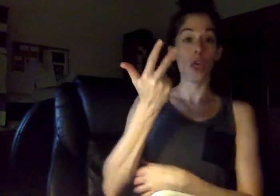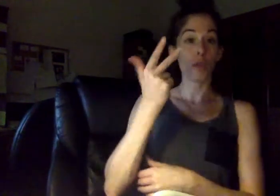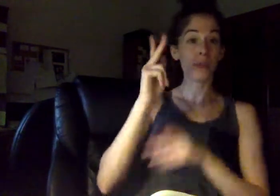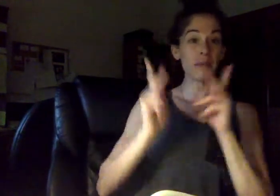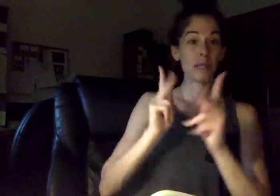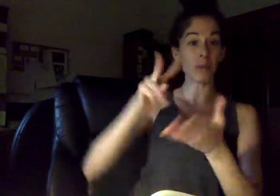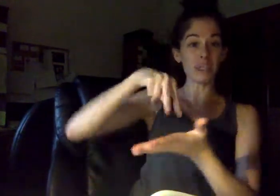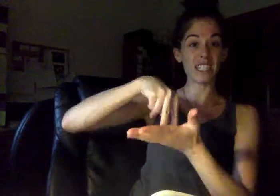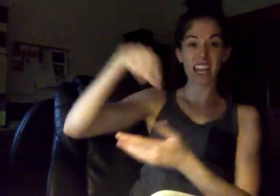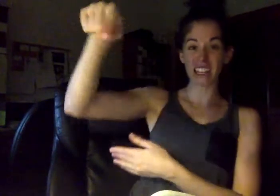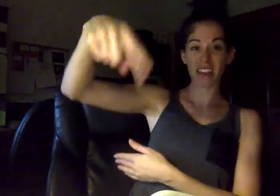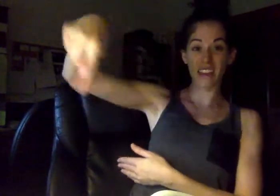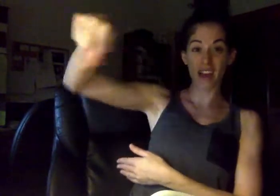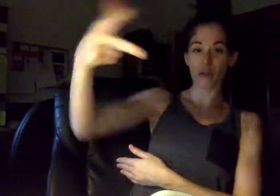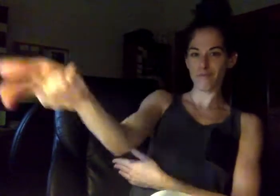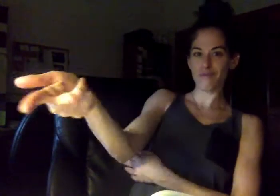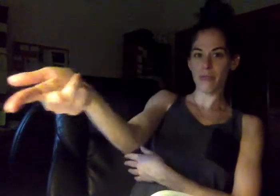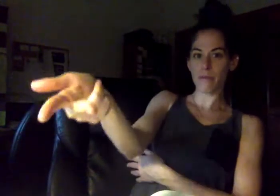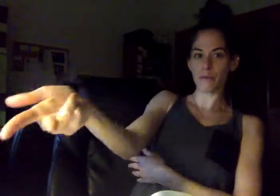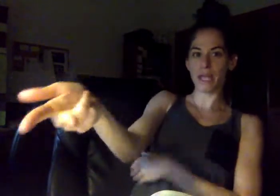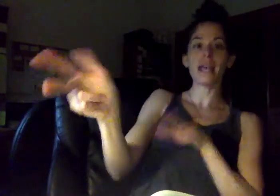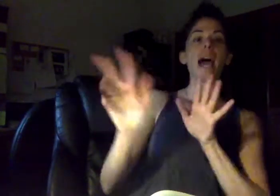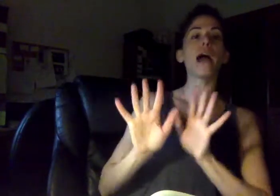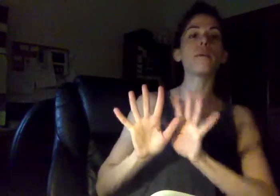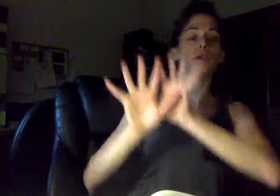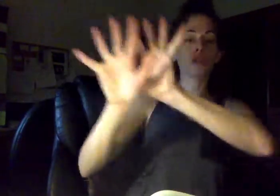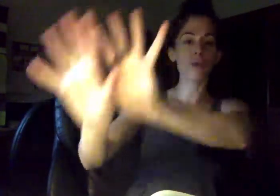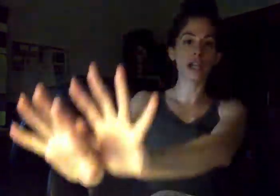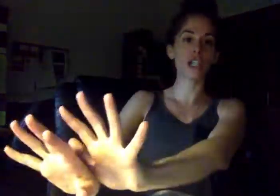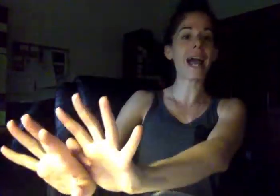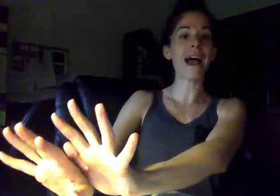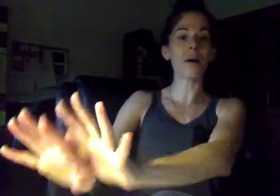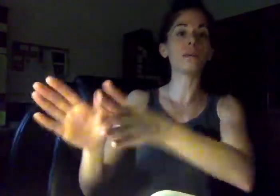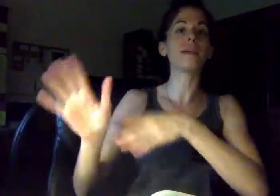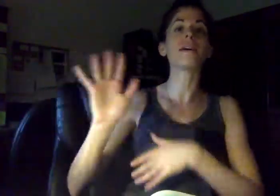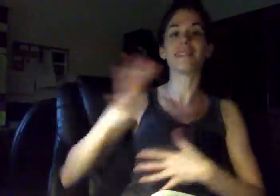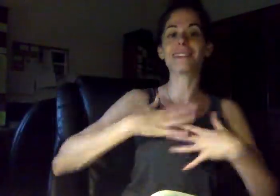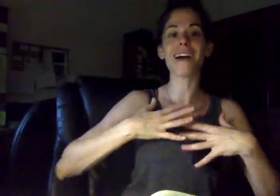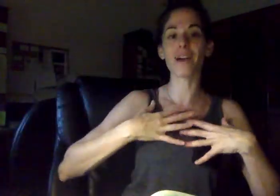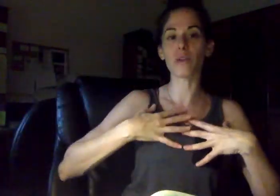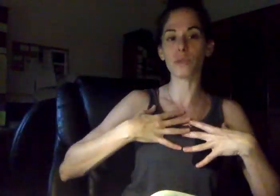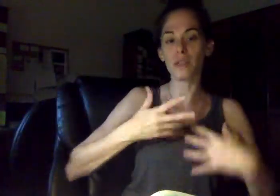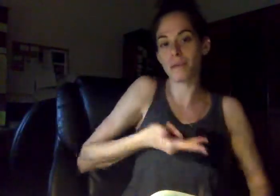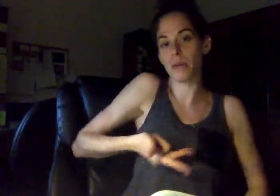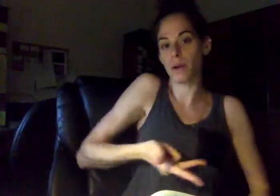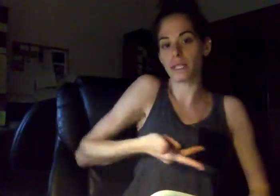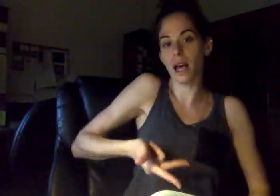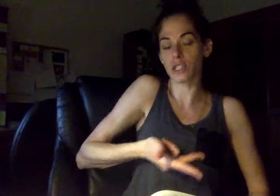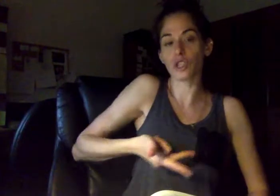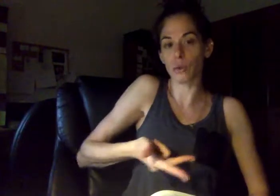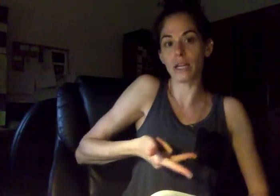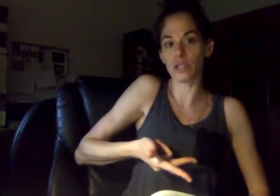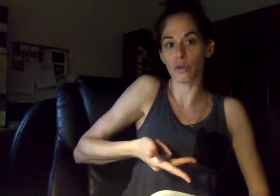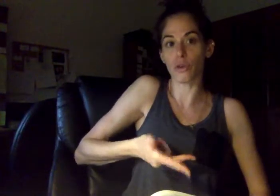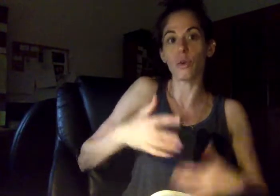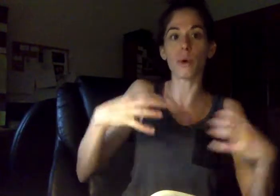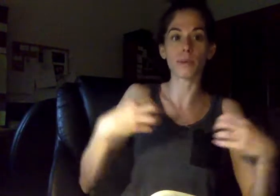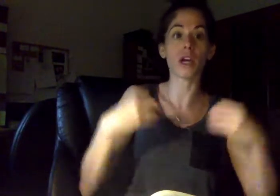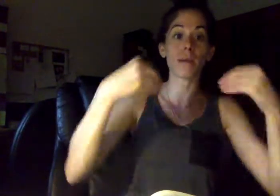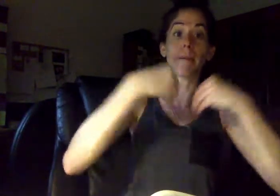3 people standing there, them 3. I would direction out because it's not close to me where it's us 3 in a circle where I'm talking about